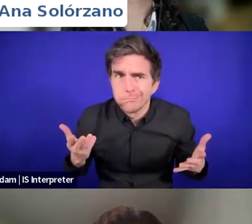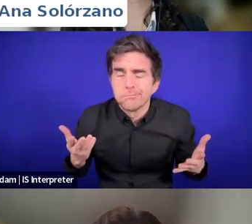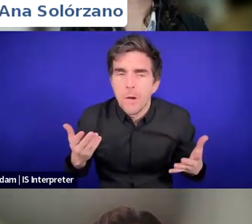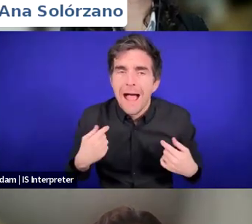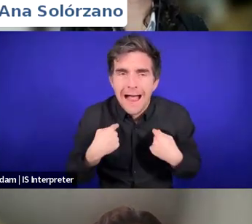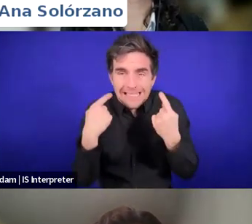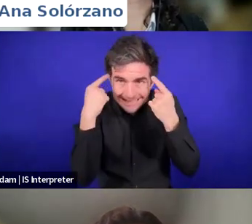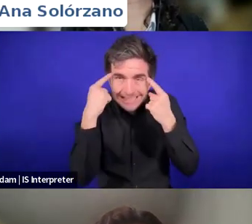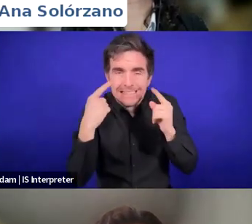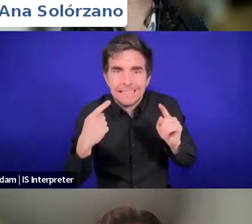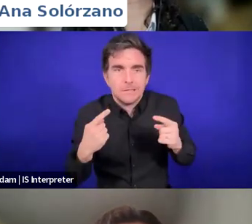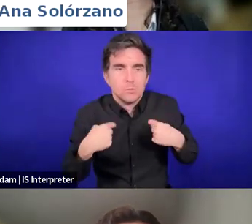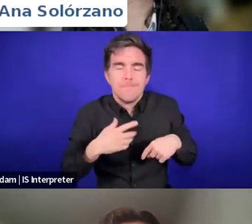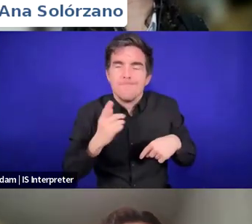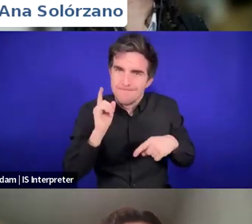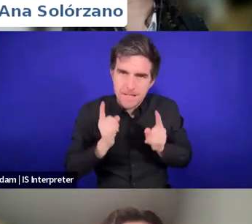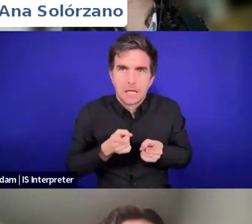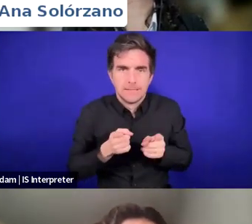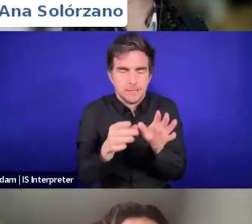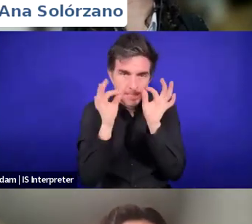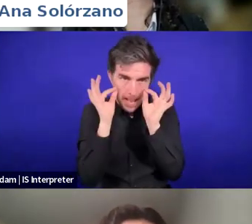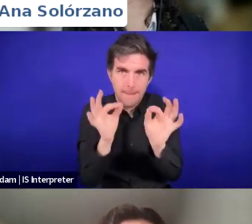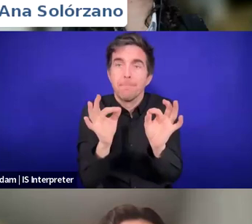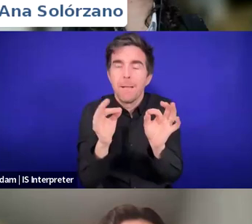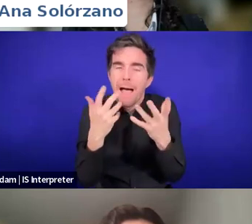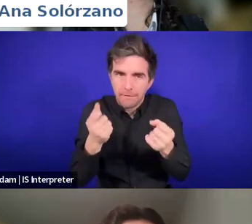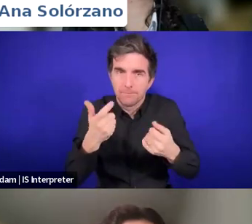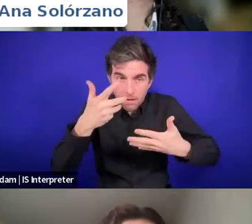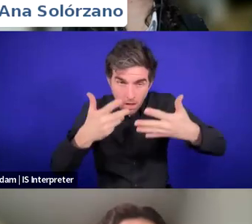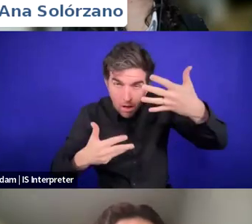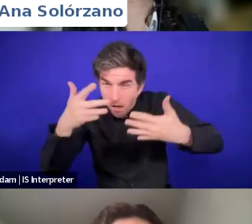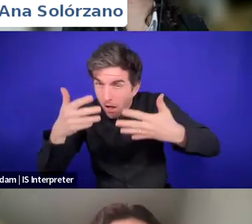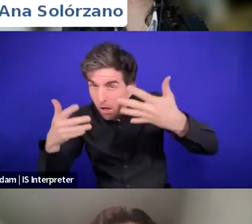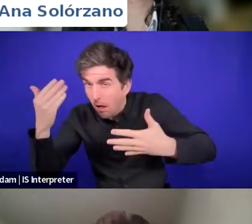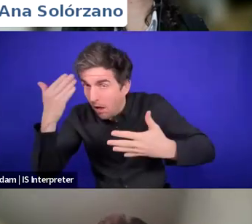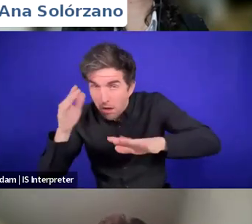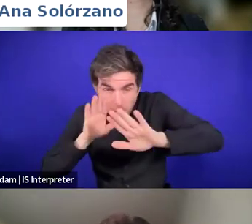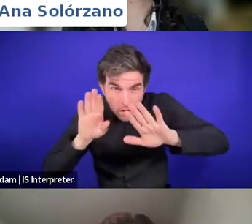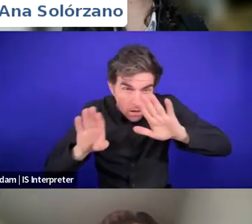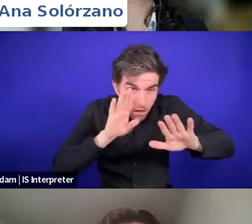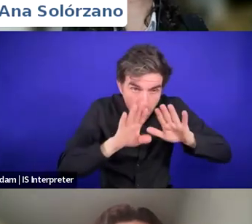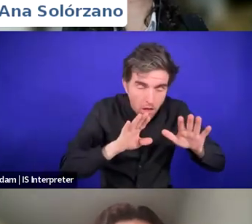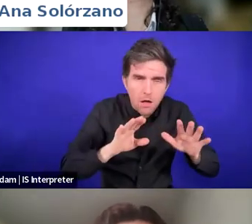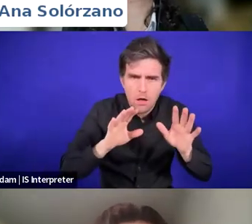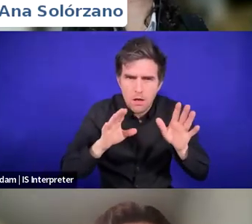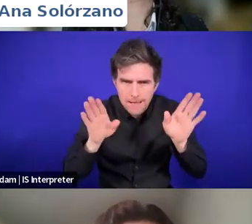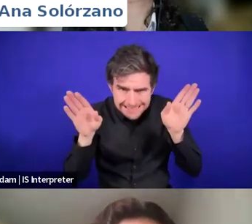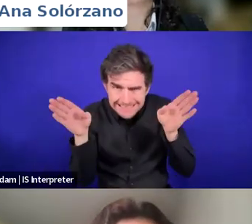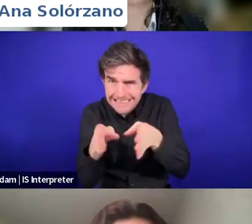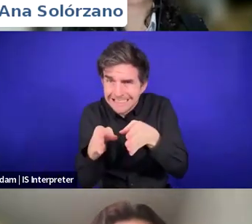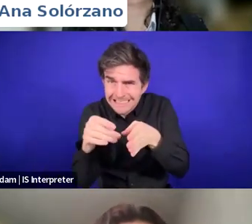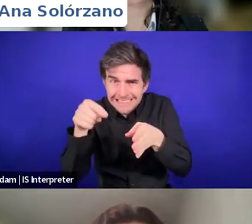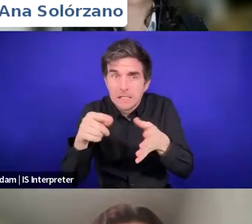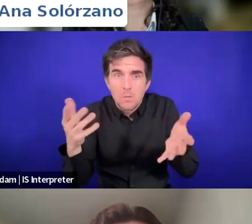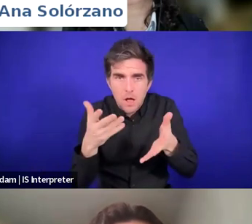on the impairment in medical approach. Data which include what are the needs of the person, what is the level of the disability,